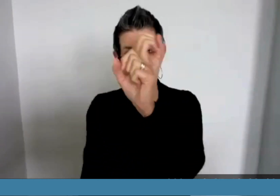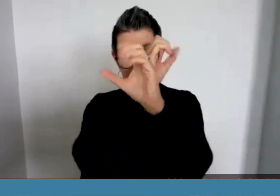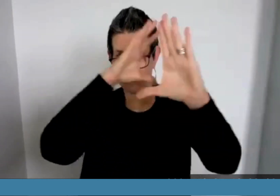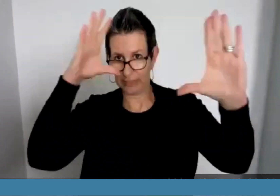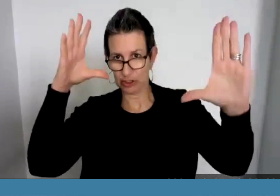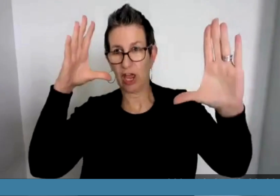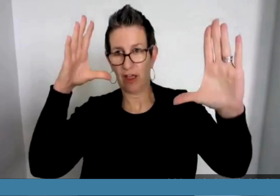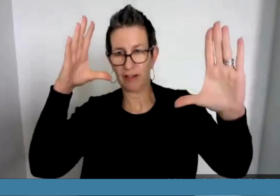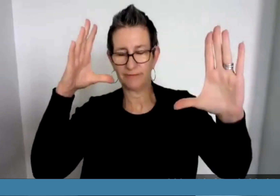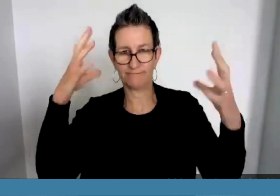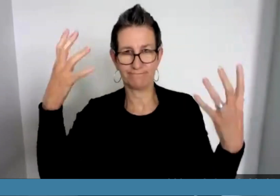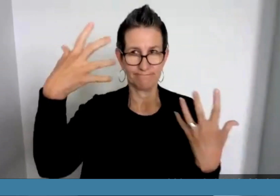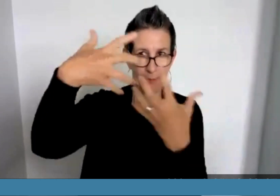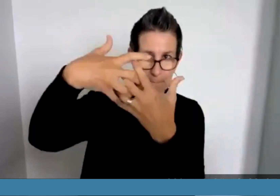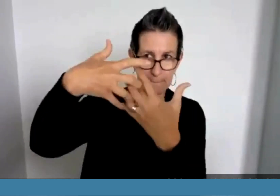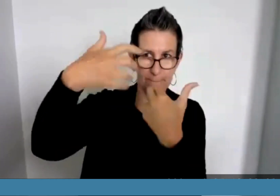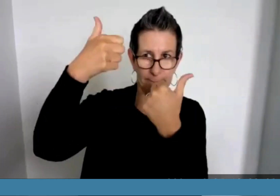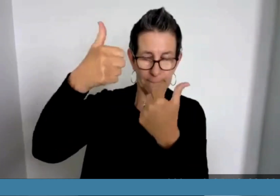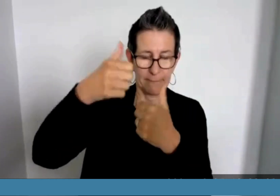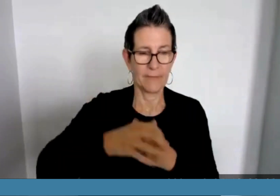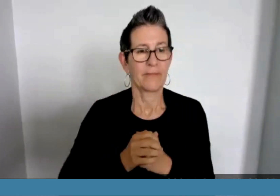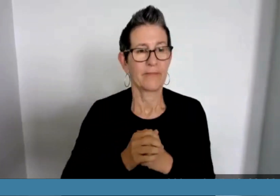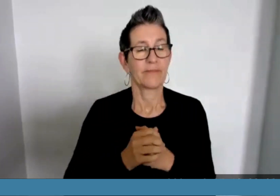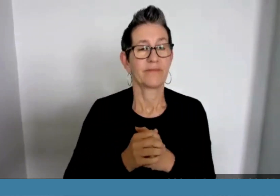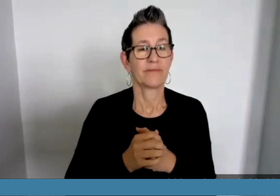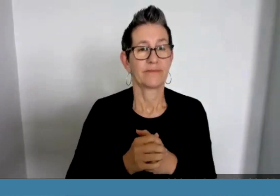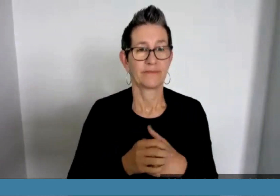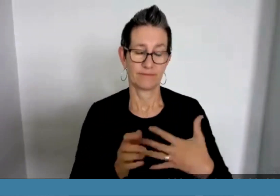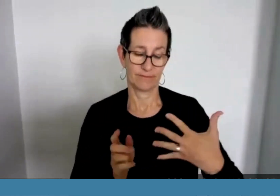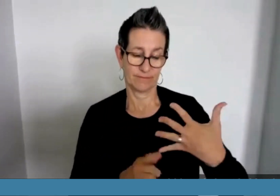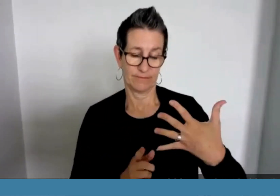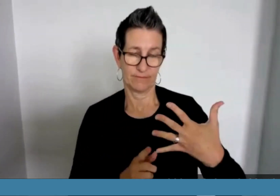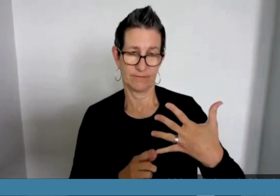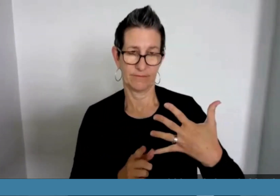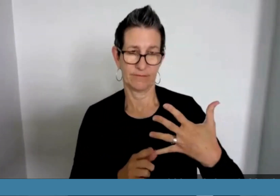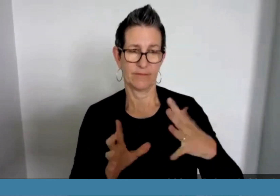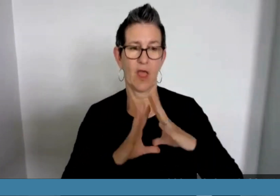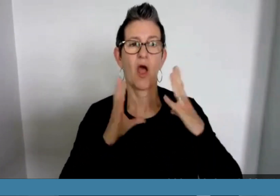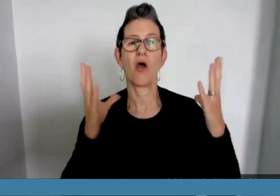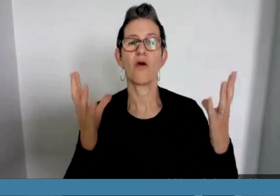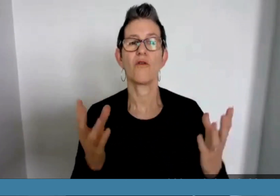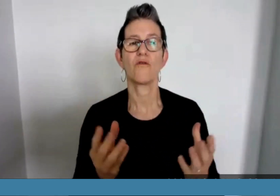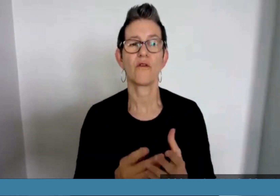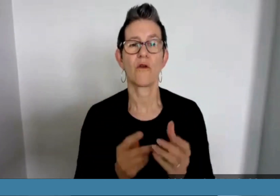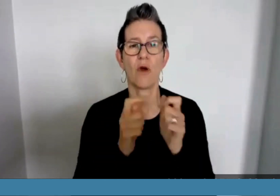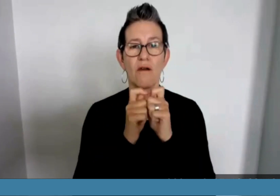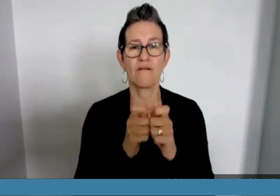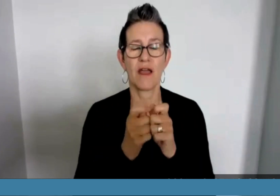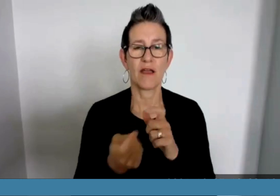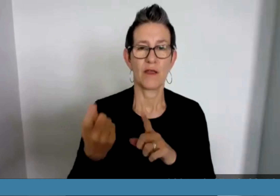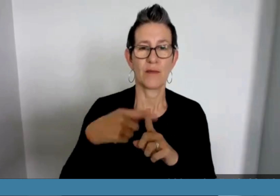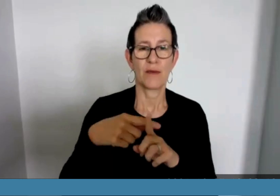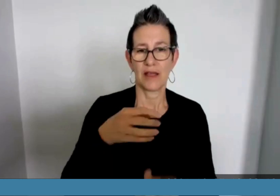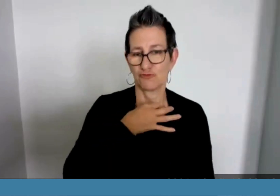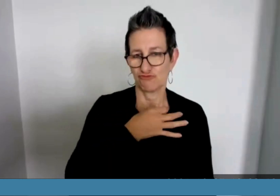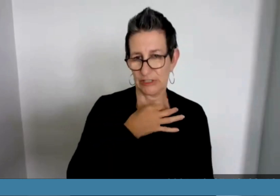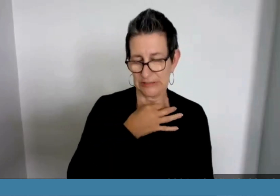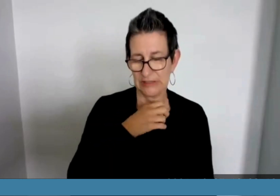And finally, the last criterion is overall value and risk, which has a 10% weighting. And this